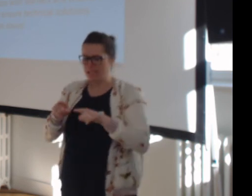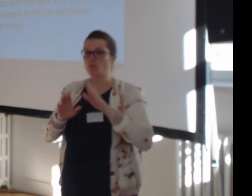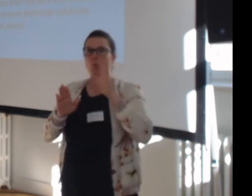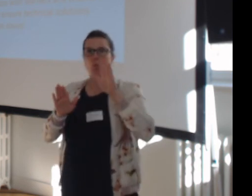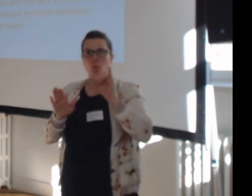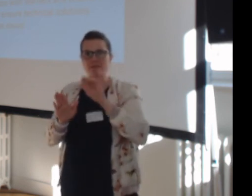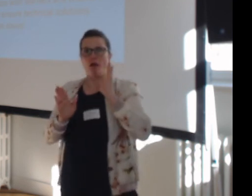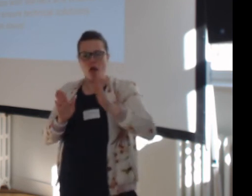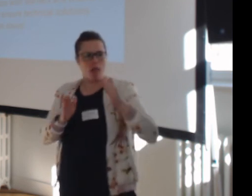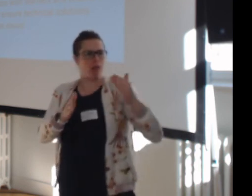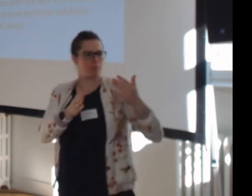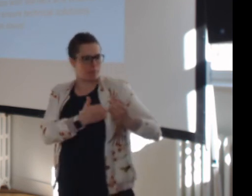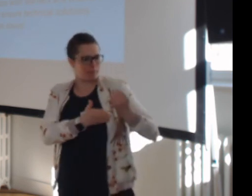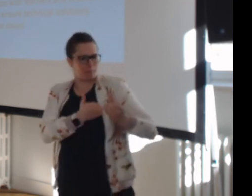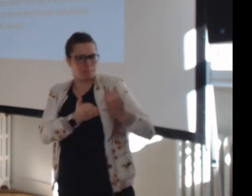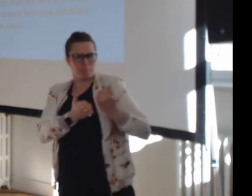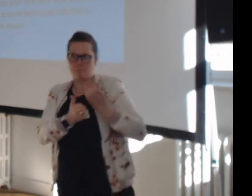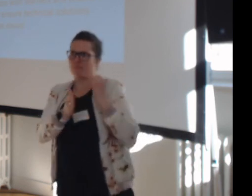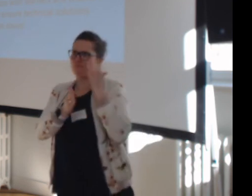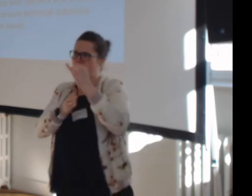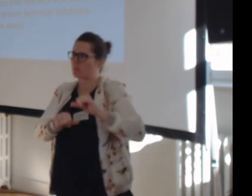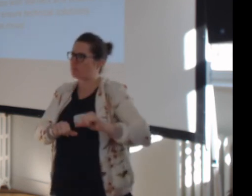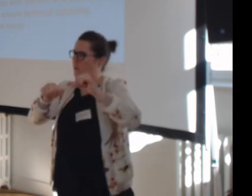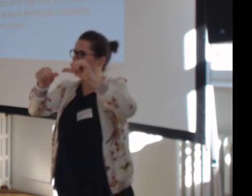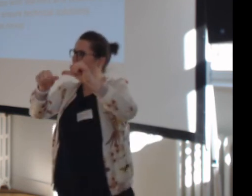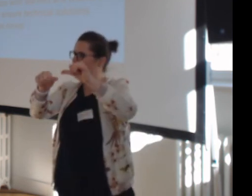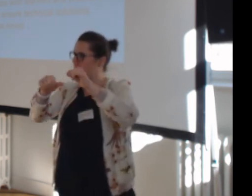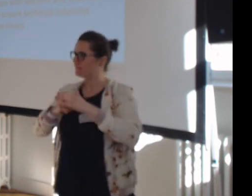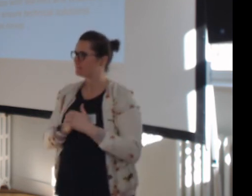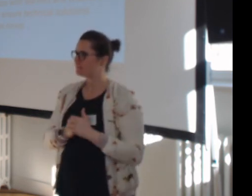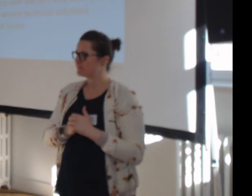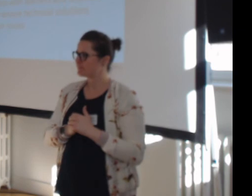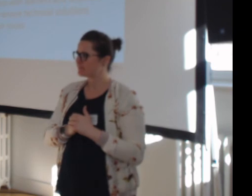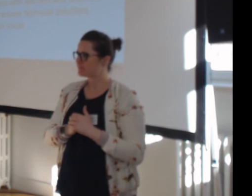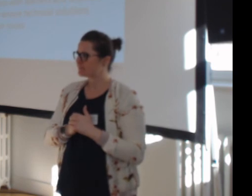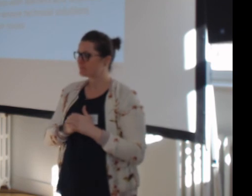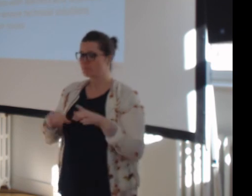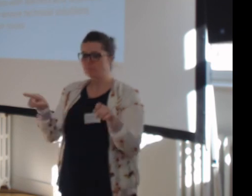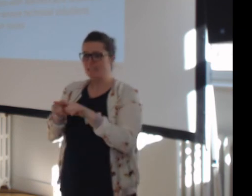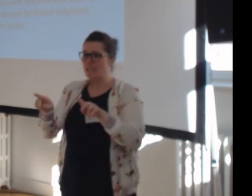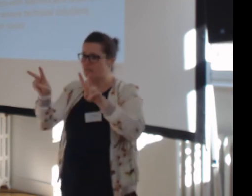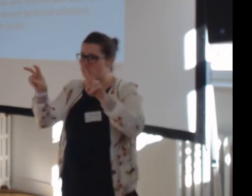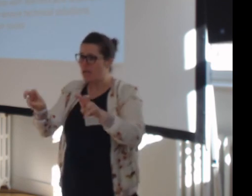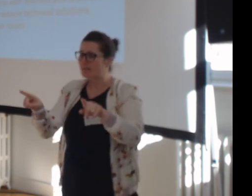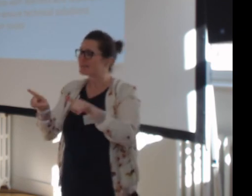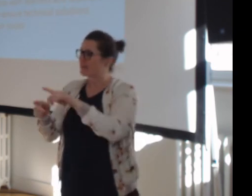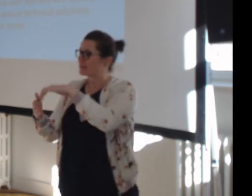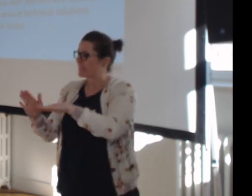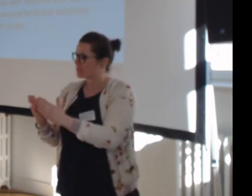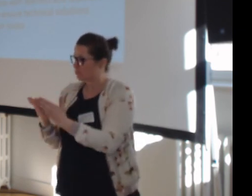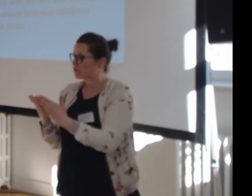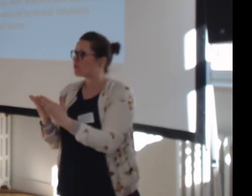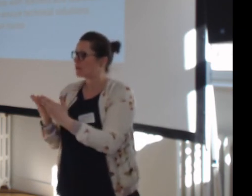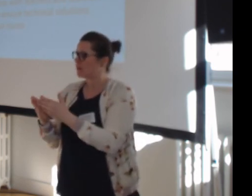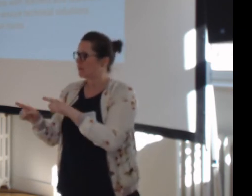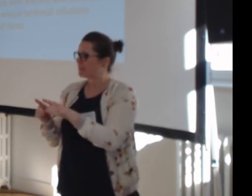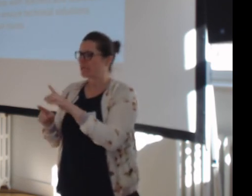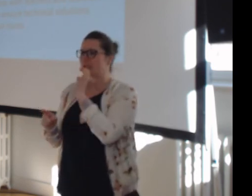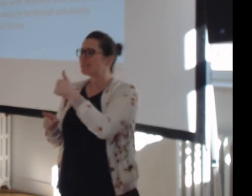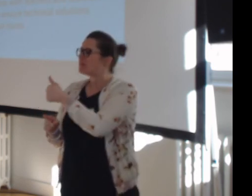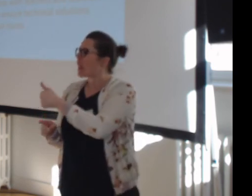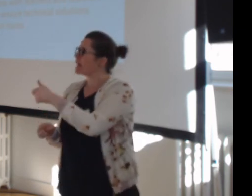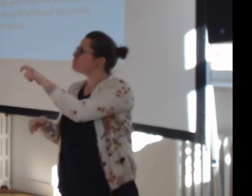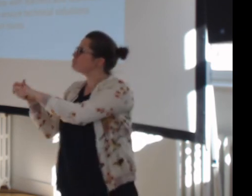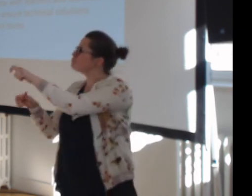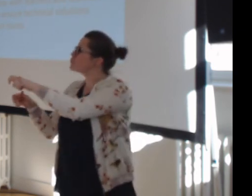been achieved already and enables the same title, the same textbook, to be available not just